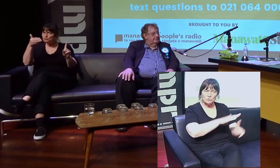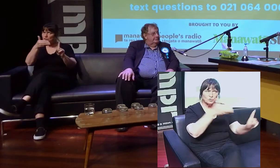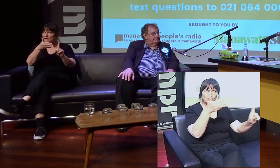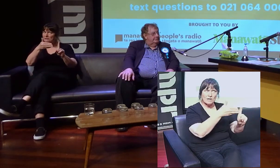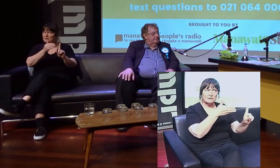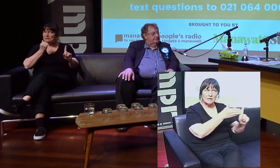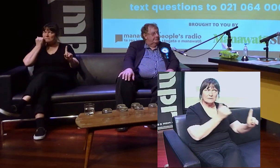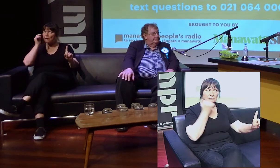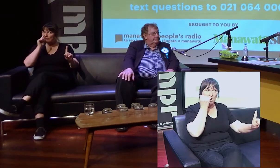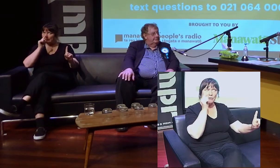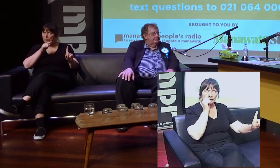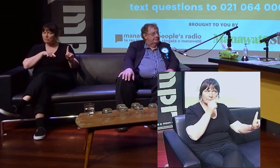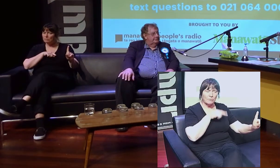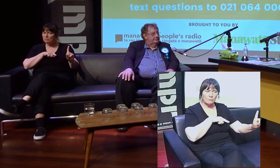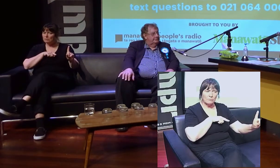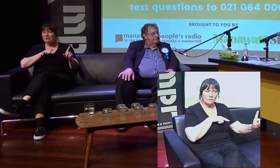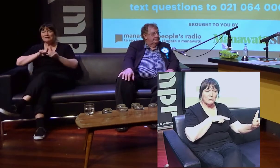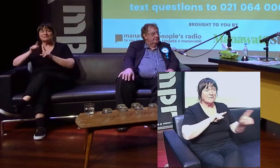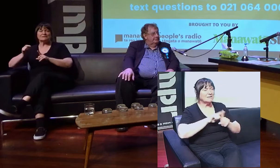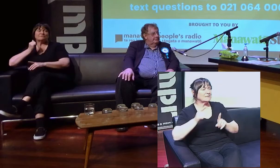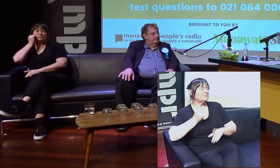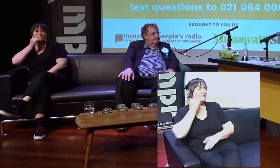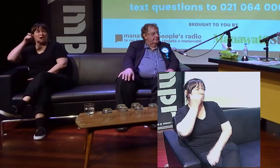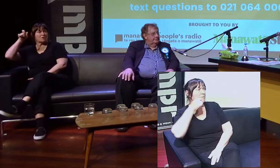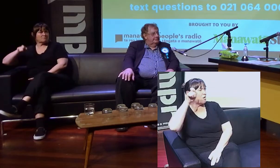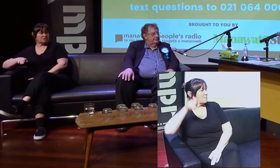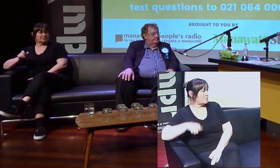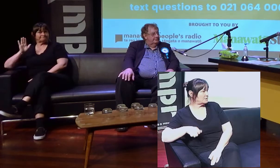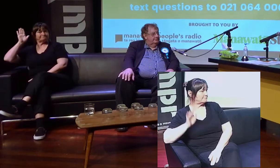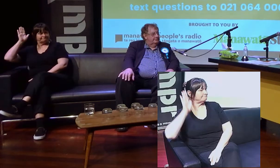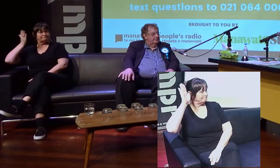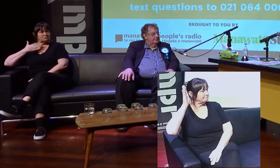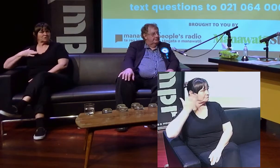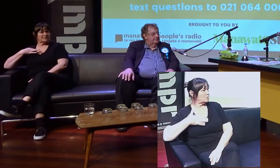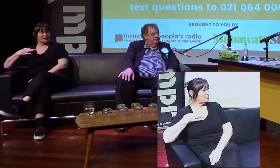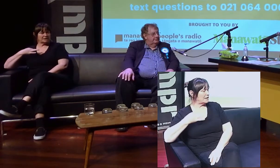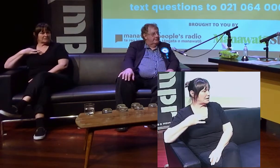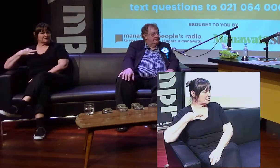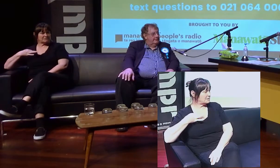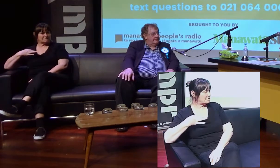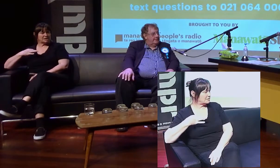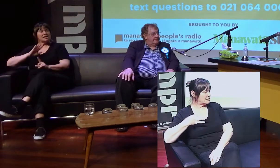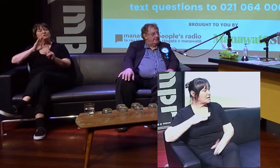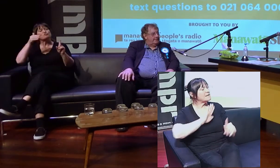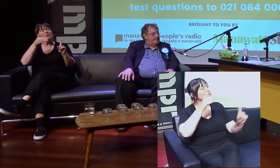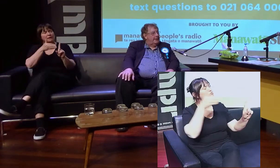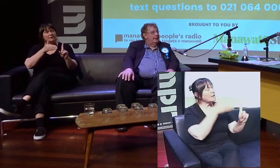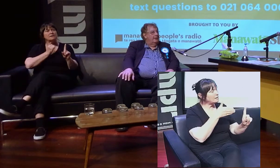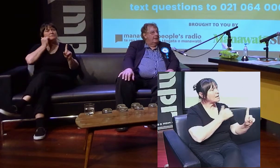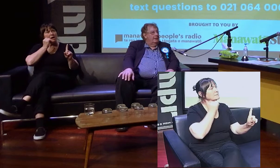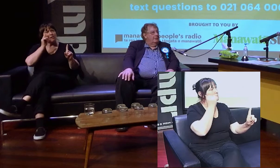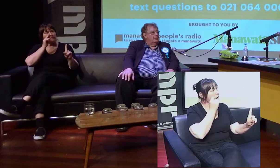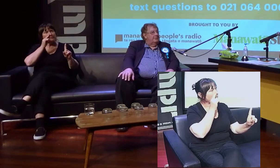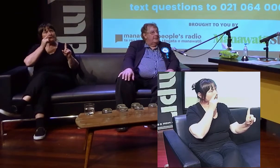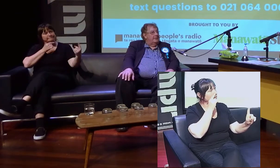from someone of Maori heritage standing in an election. This is about recognising Tangata Whenua and giving them a place around the